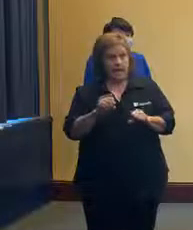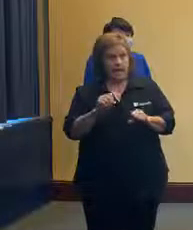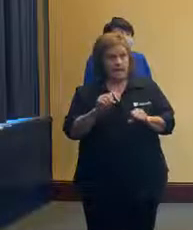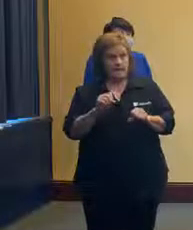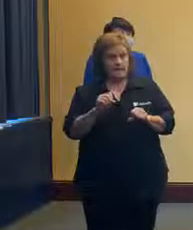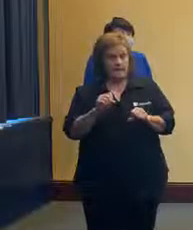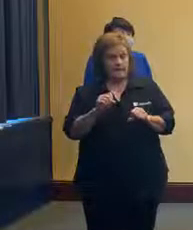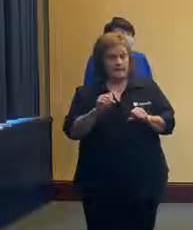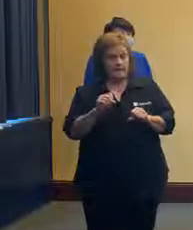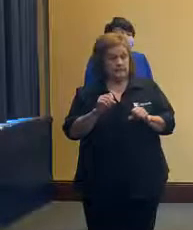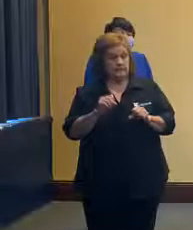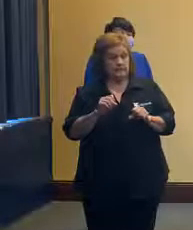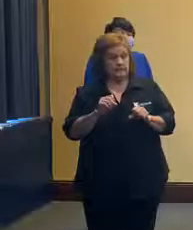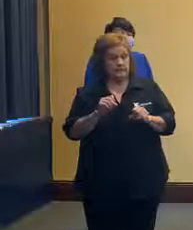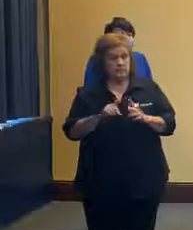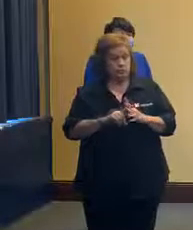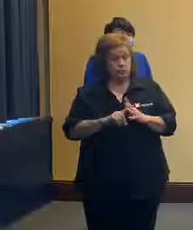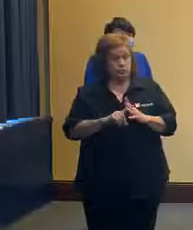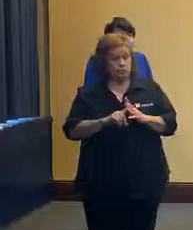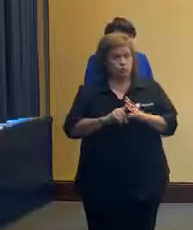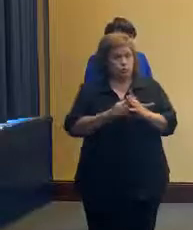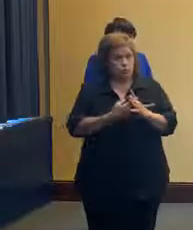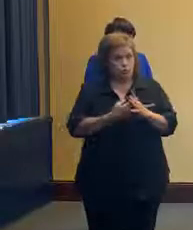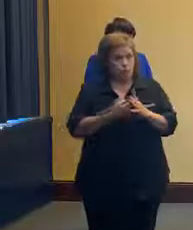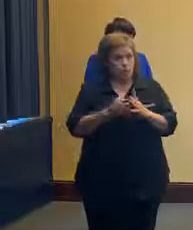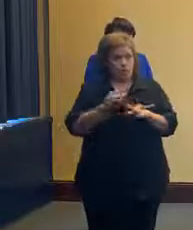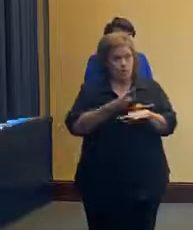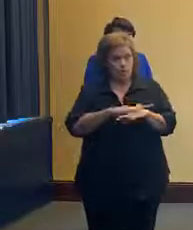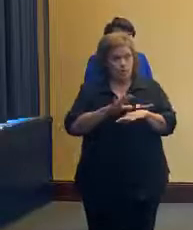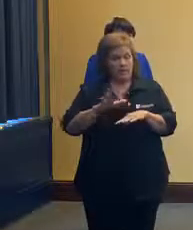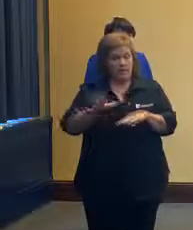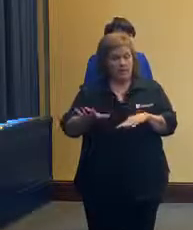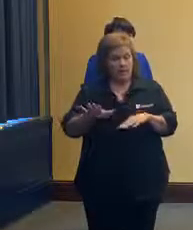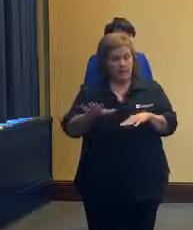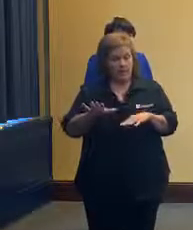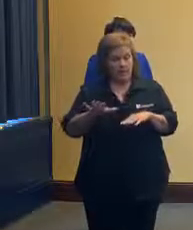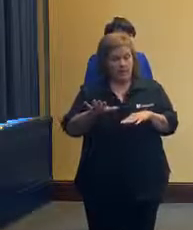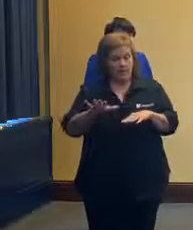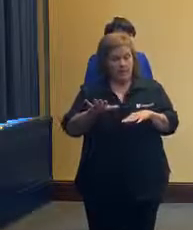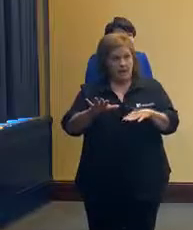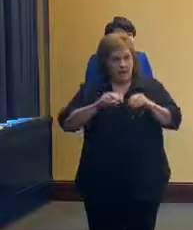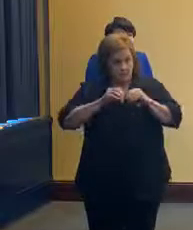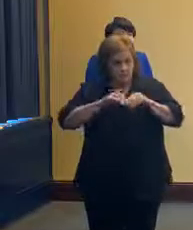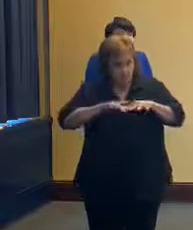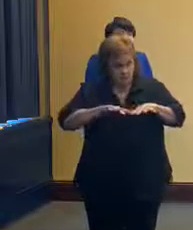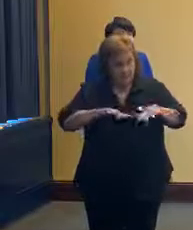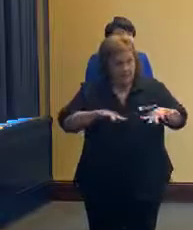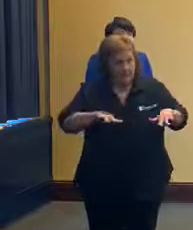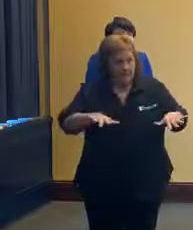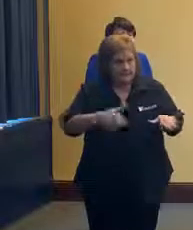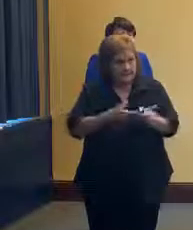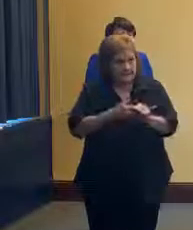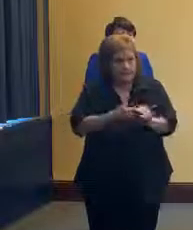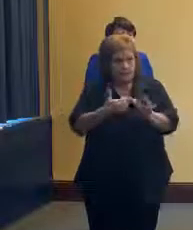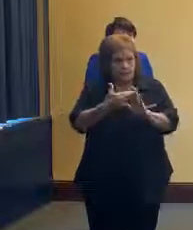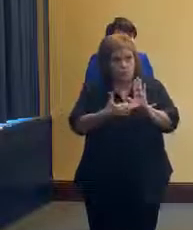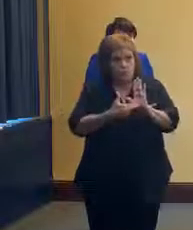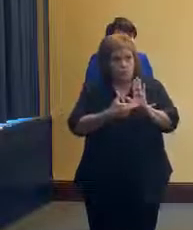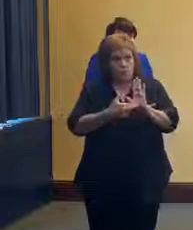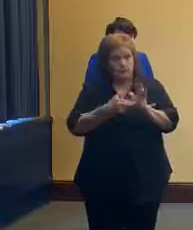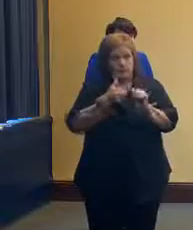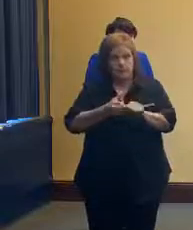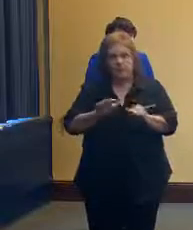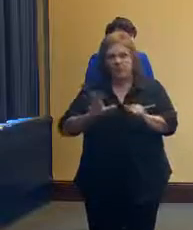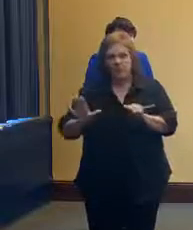now on their contact tracing guidelines that will be specific to their